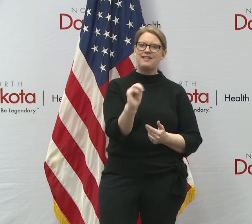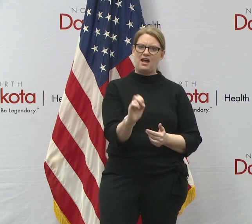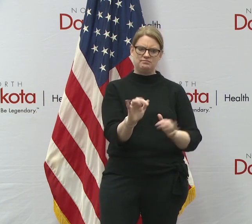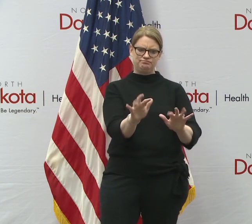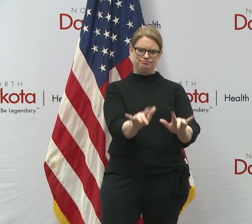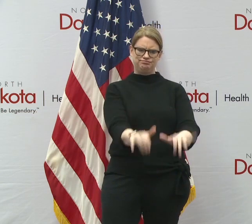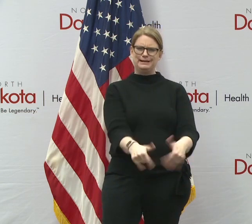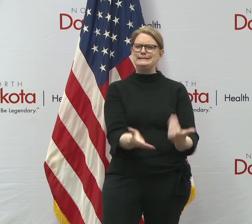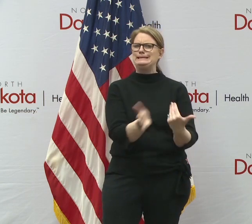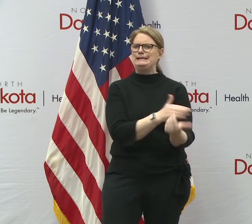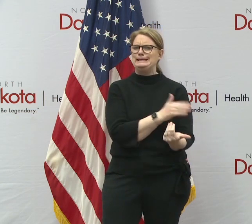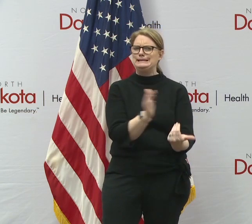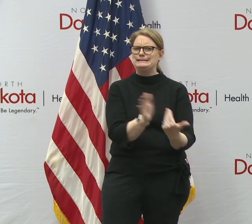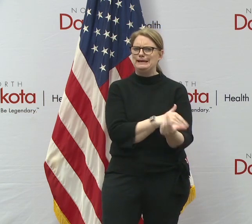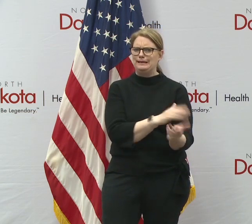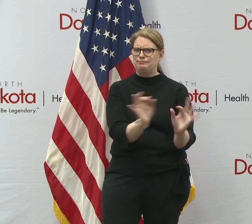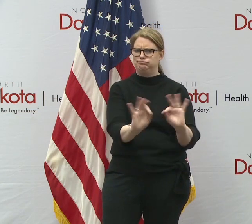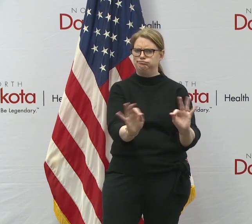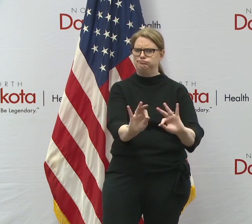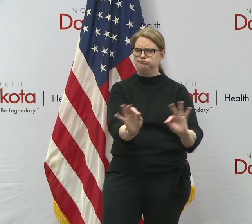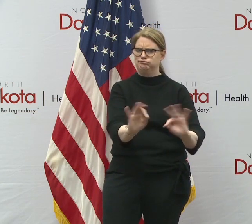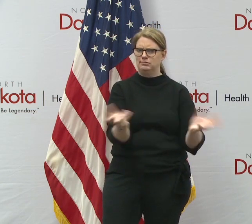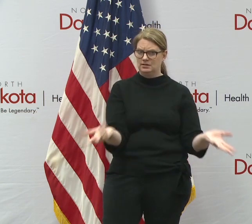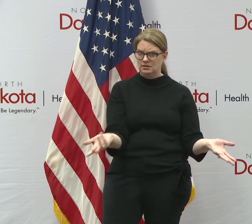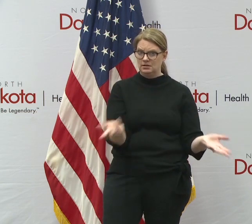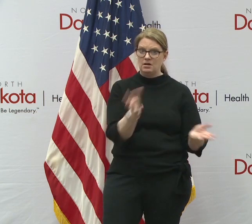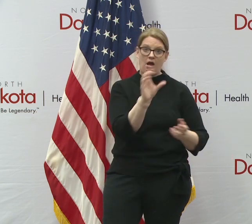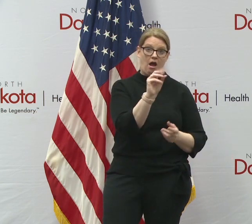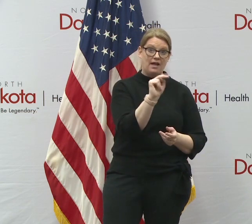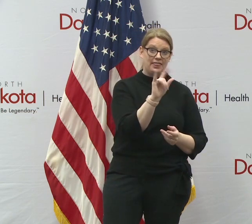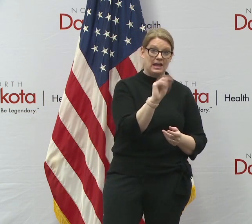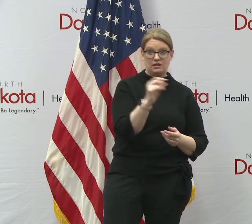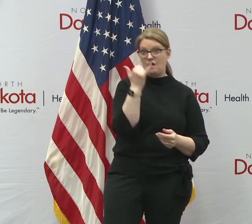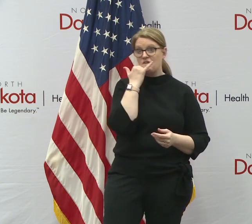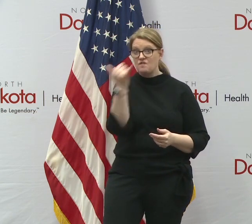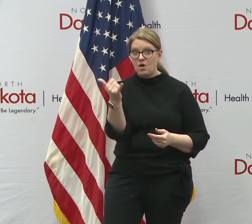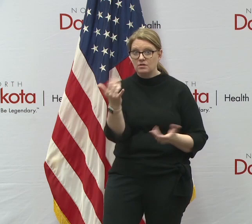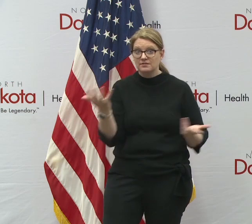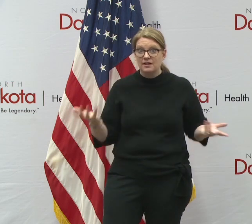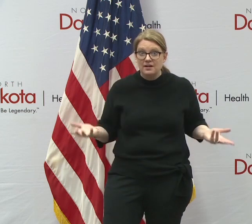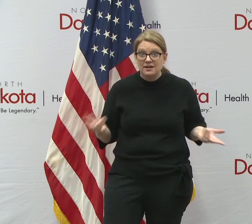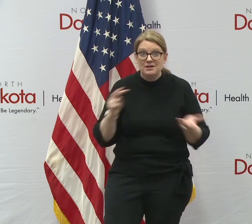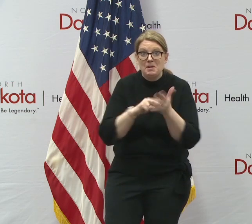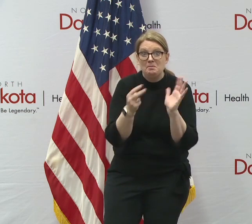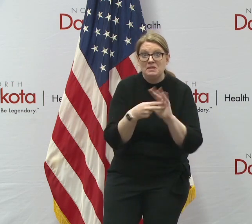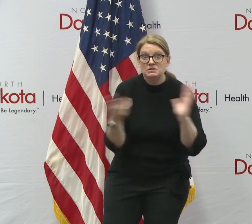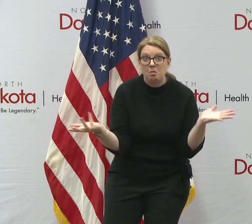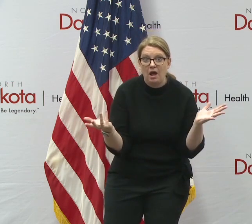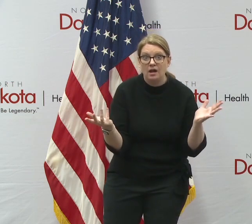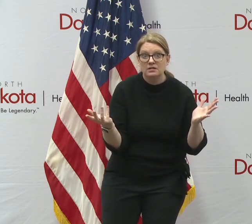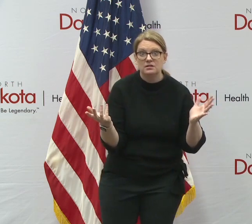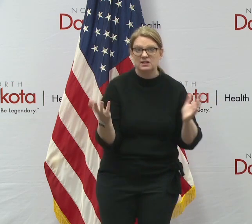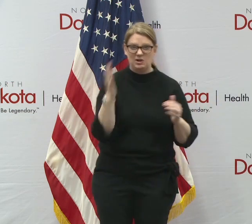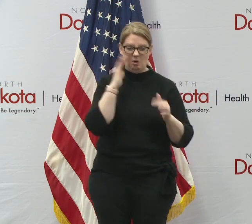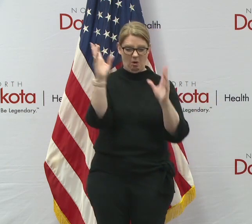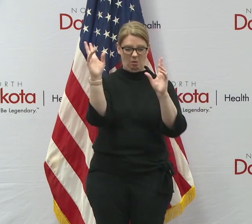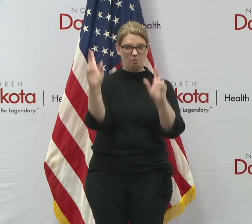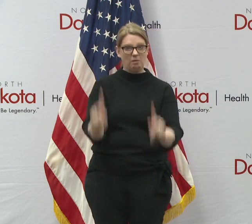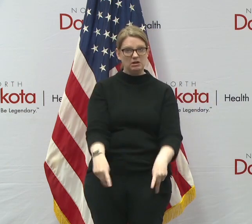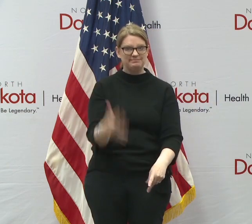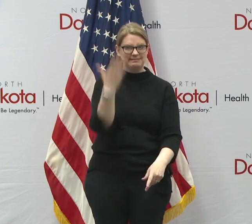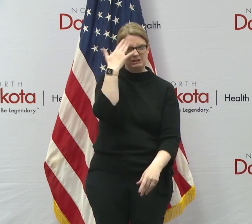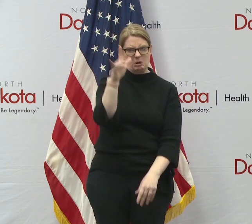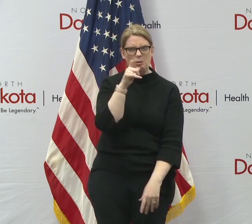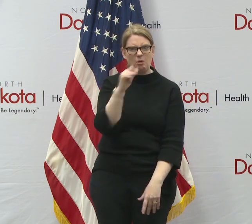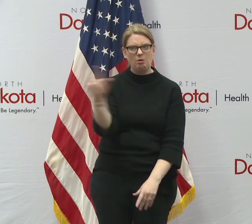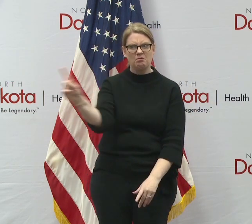And if you complete it online or by phone, great news. No one will show up at your door trying to count you or how many people